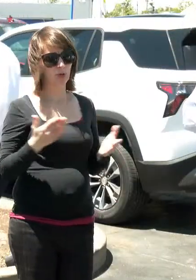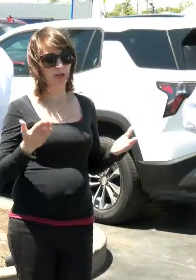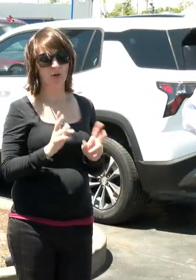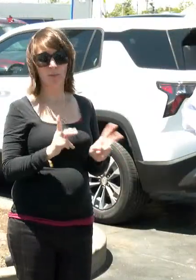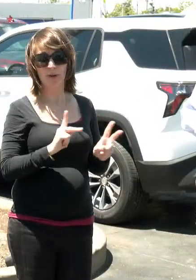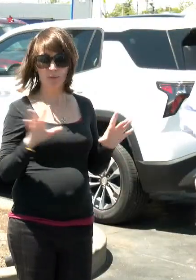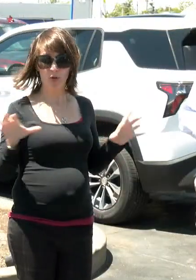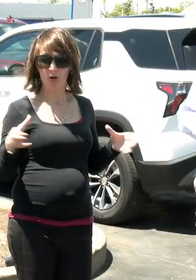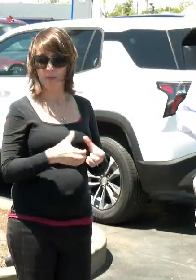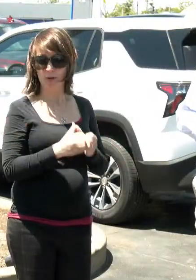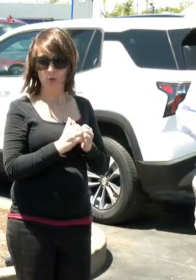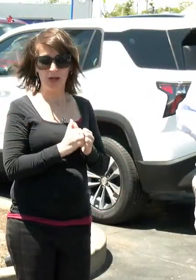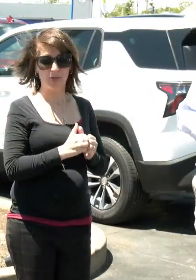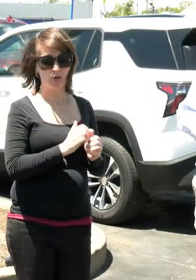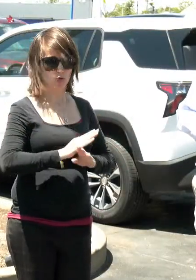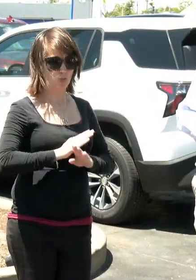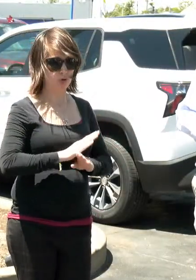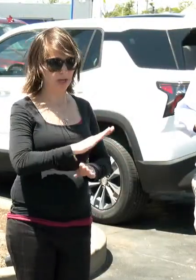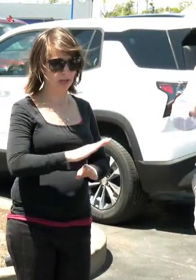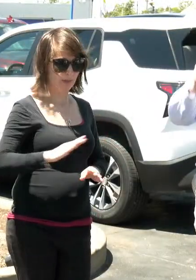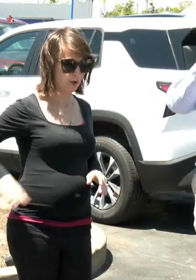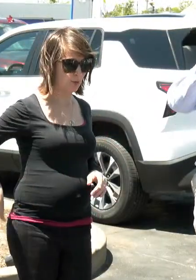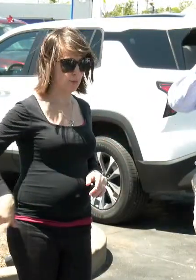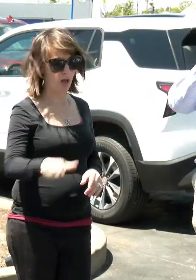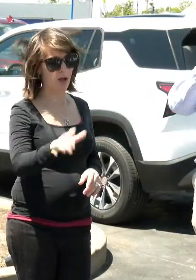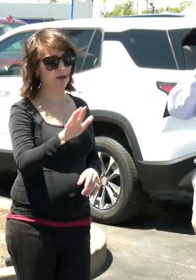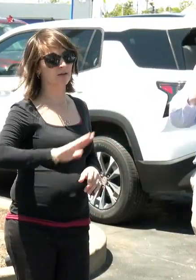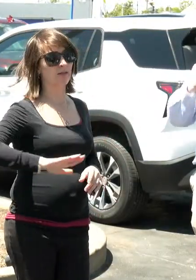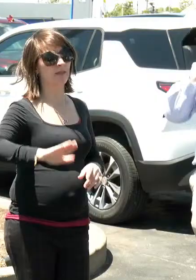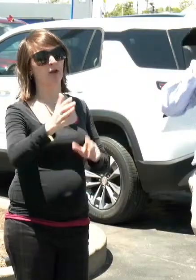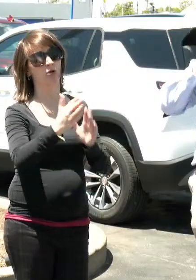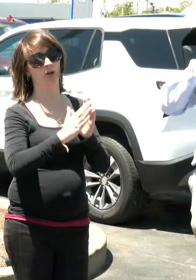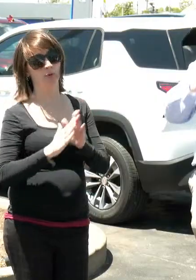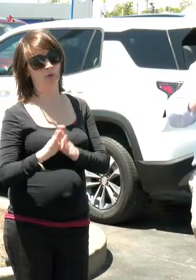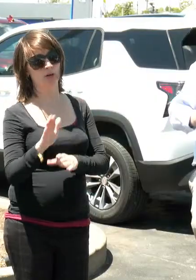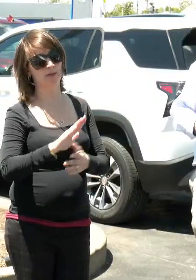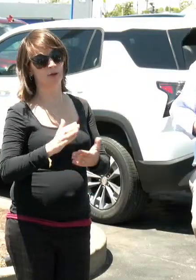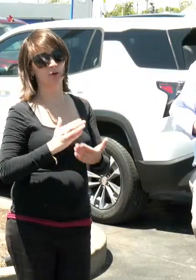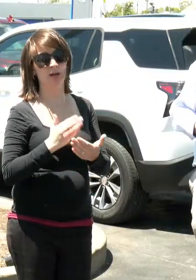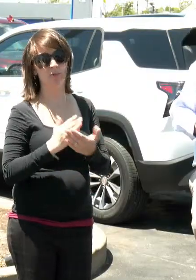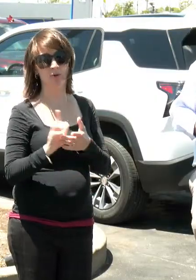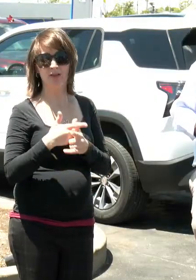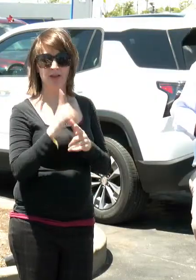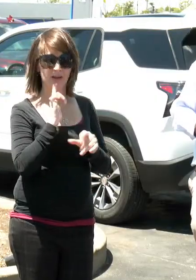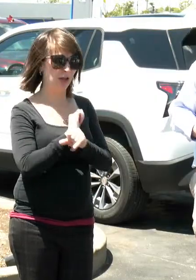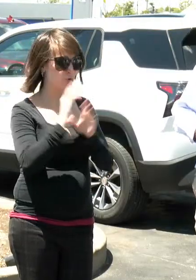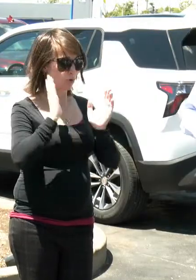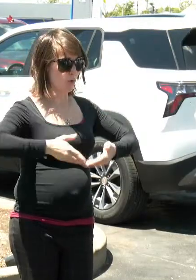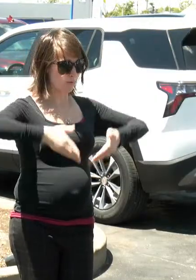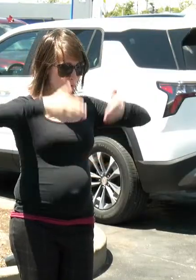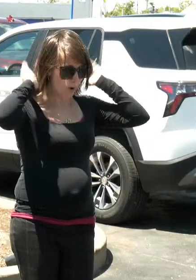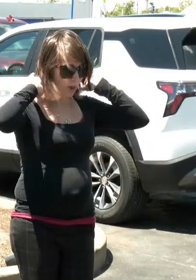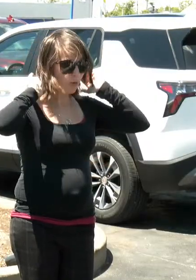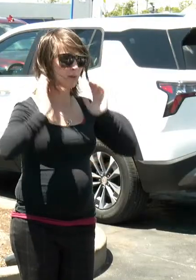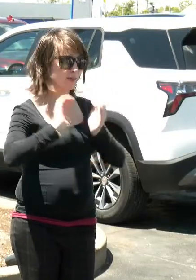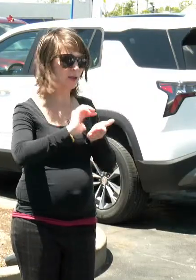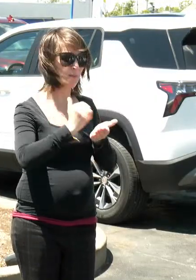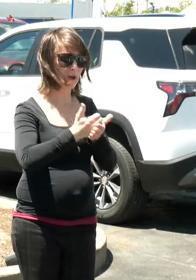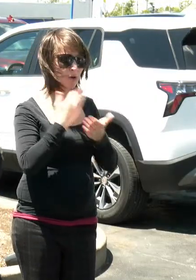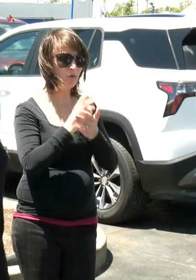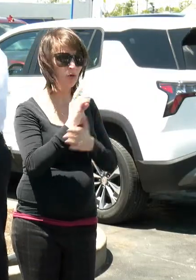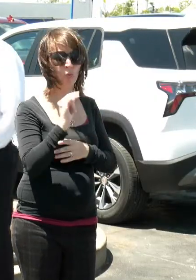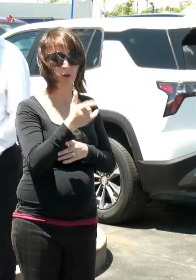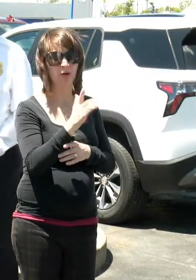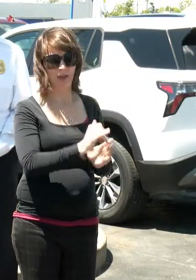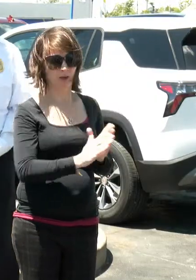together to protect their blocks, their community, their neighbors, and it is overwhelming the amount of goodwill that